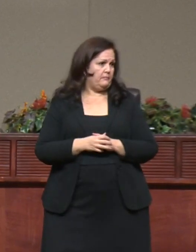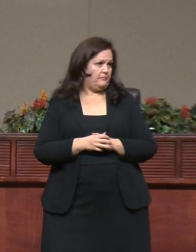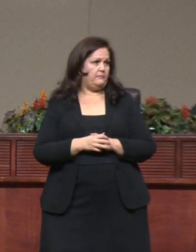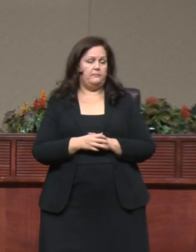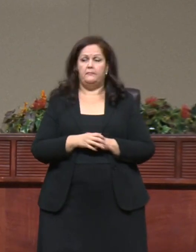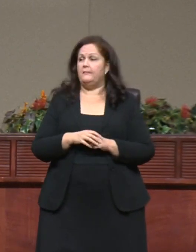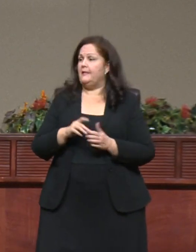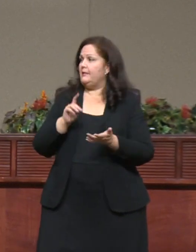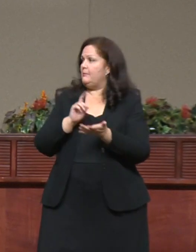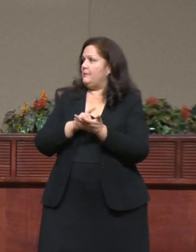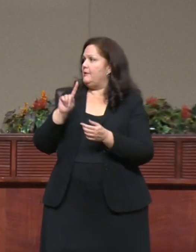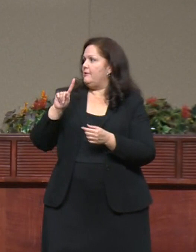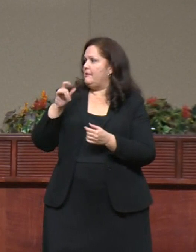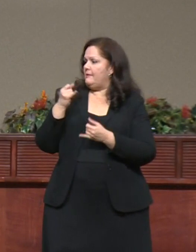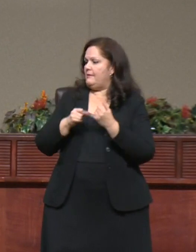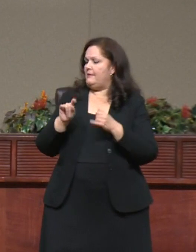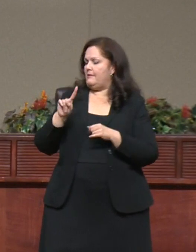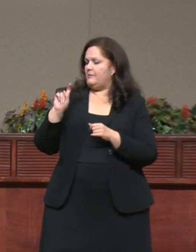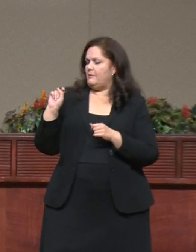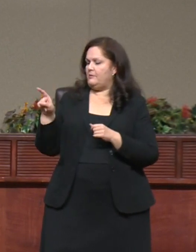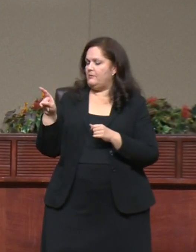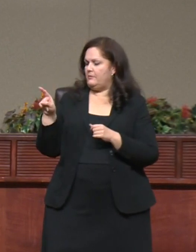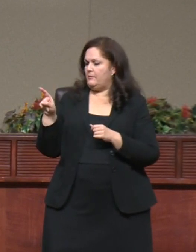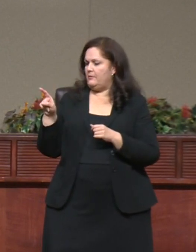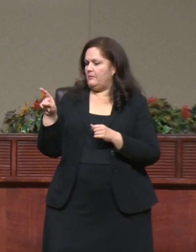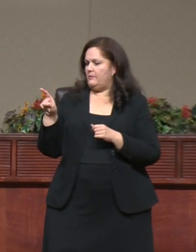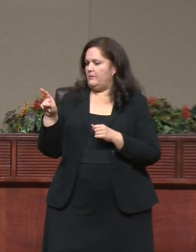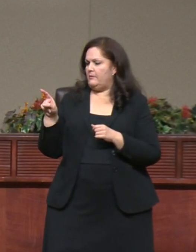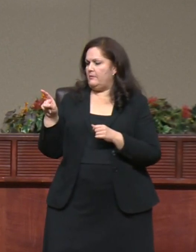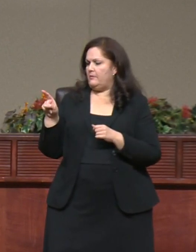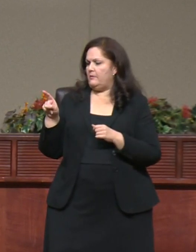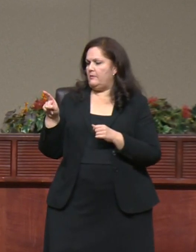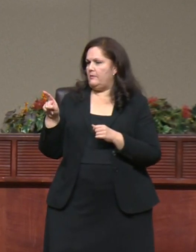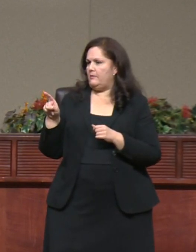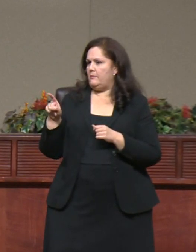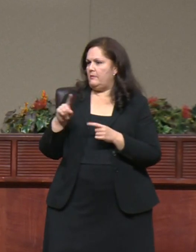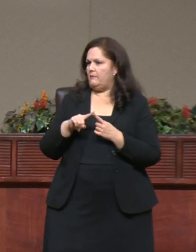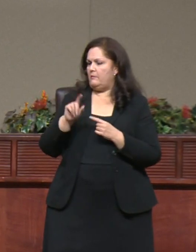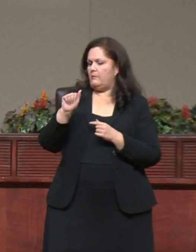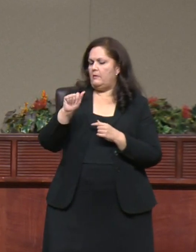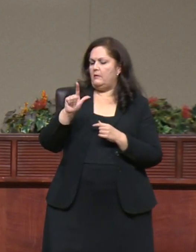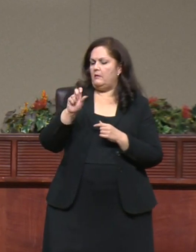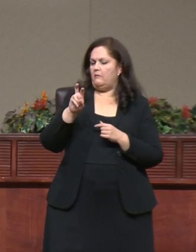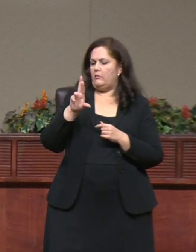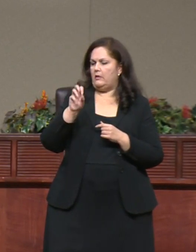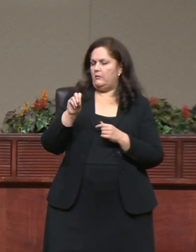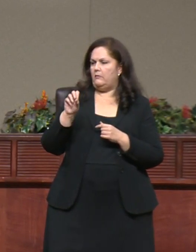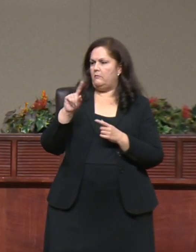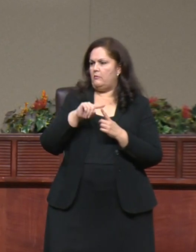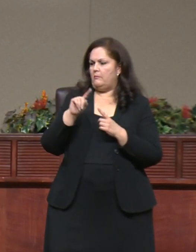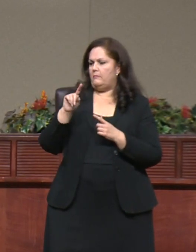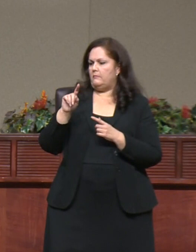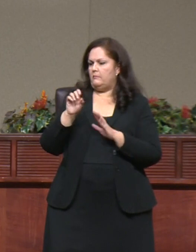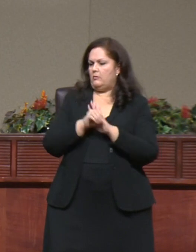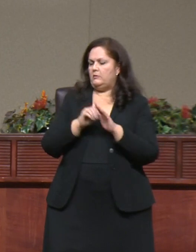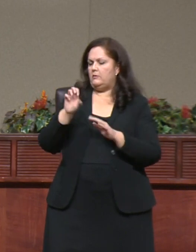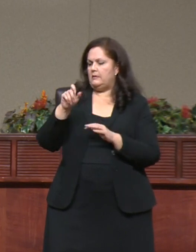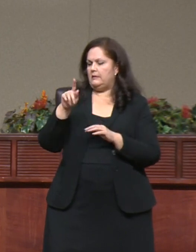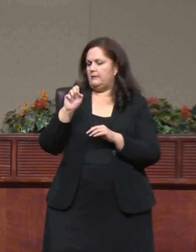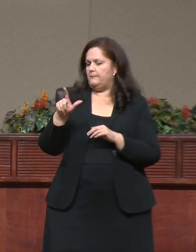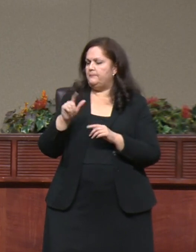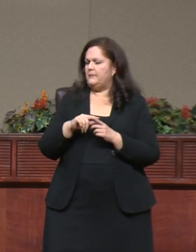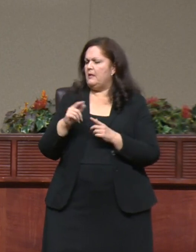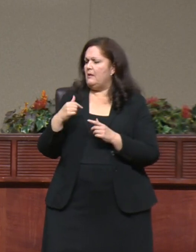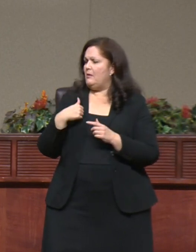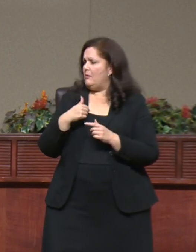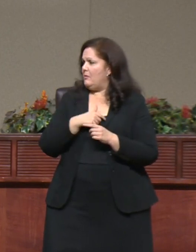this is your last question from me, text in from Ganara Alvarado from El Sentinel. The question is, we are